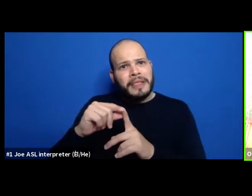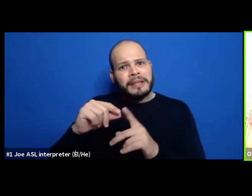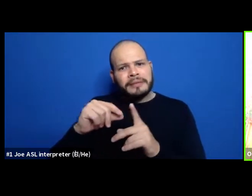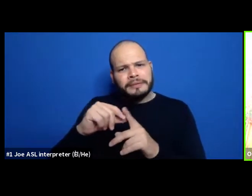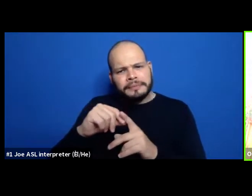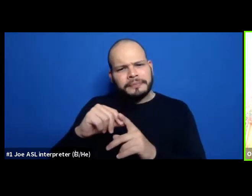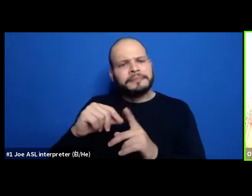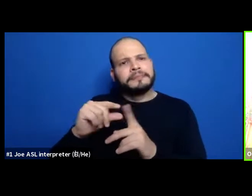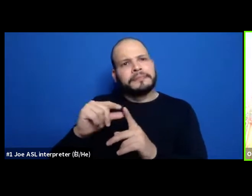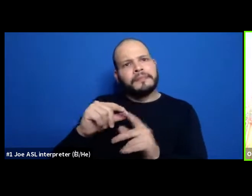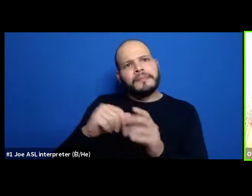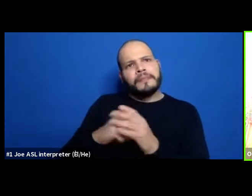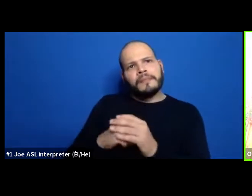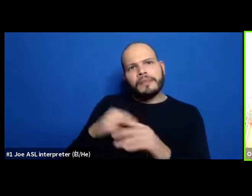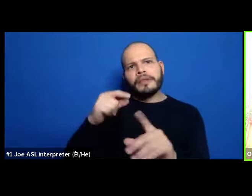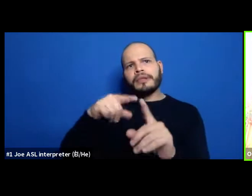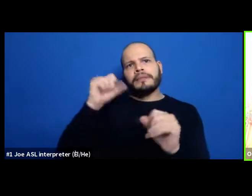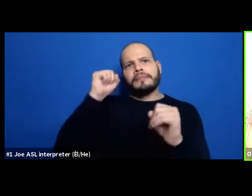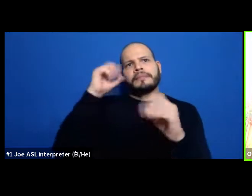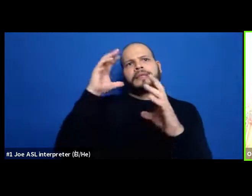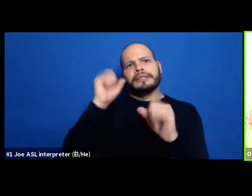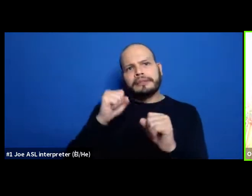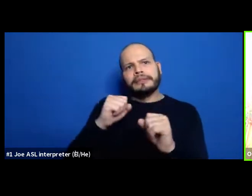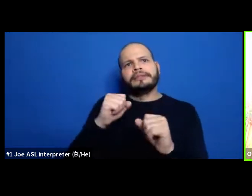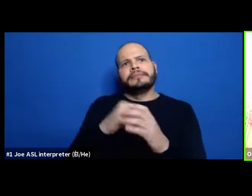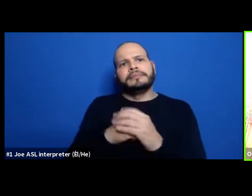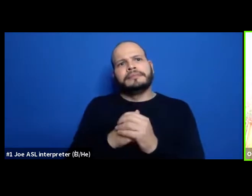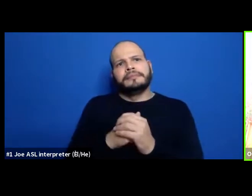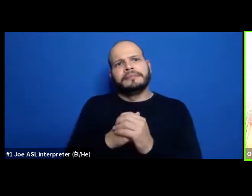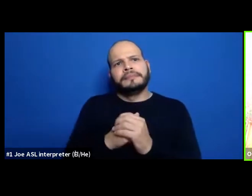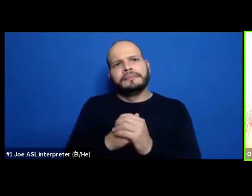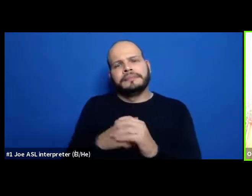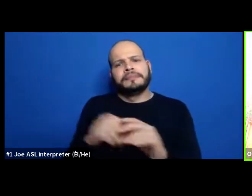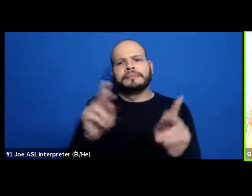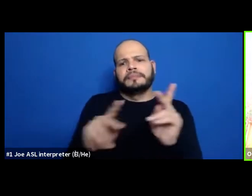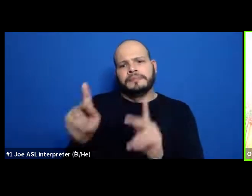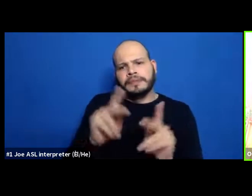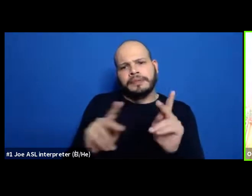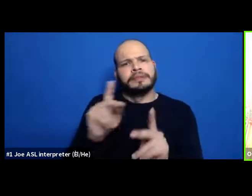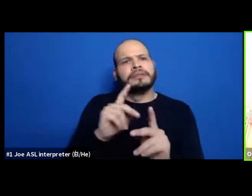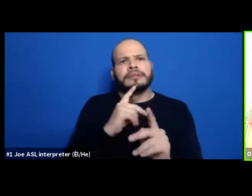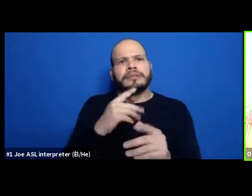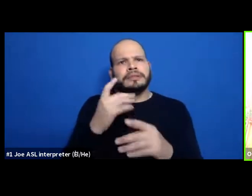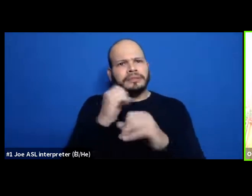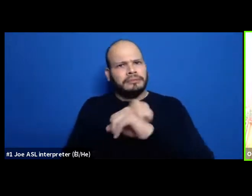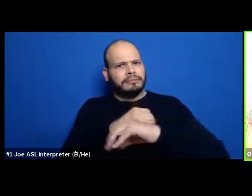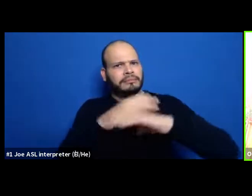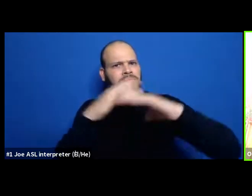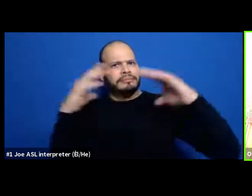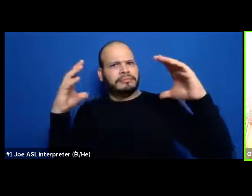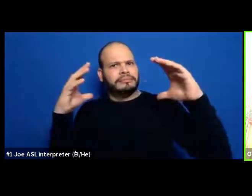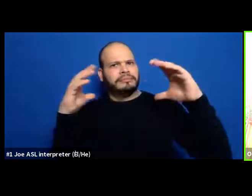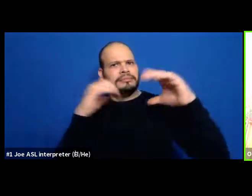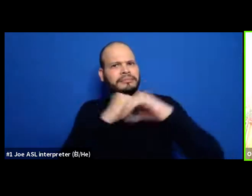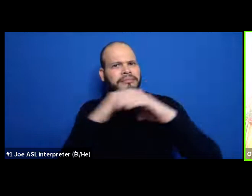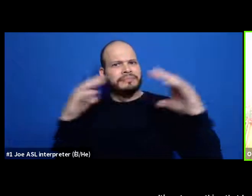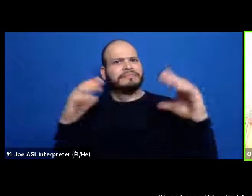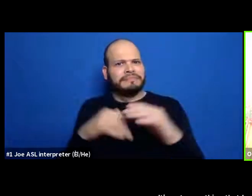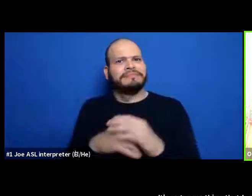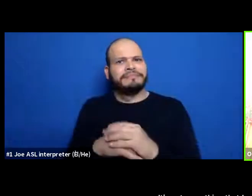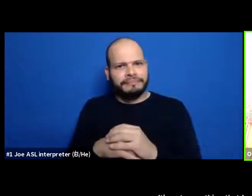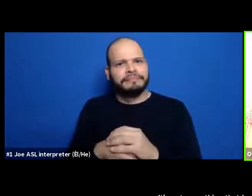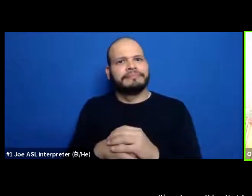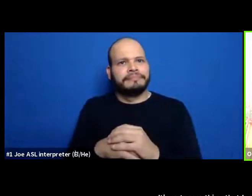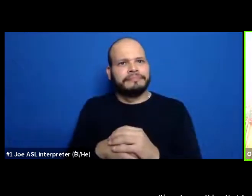That's Bob Hoover, that's Gertrude Wilkes. They imagined a liberatory education that would be accessible to everyone, that